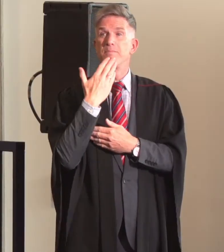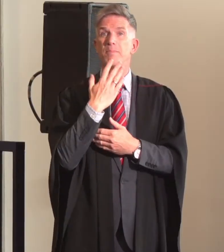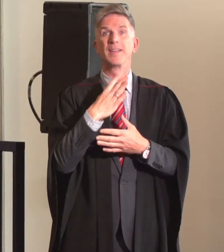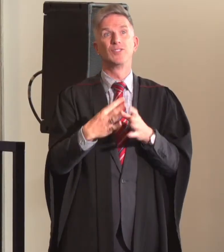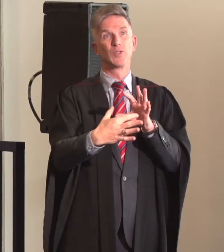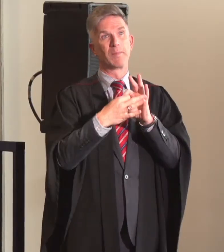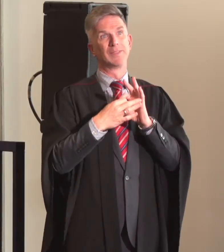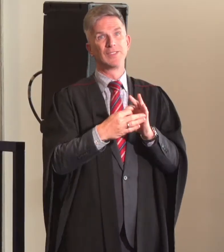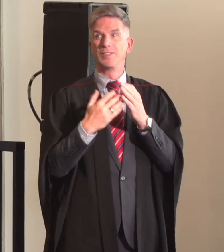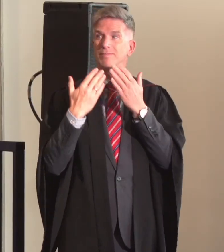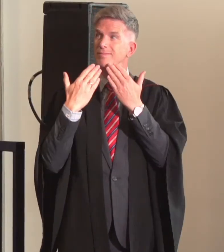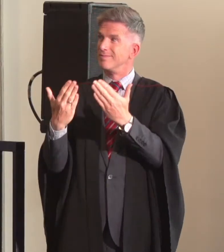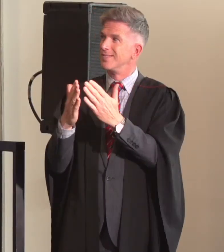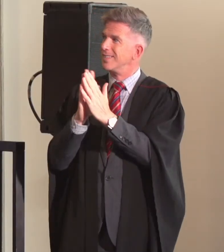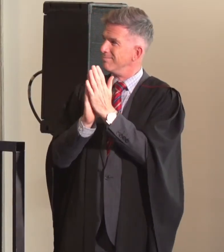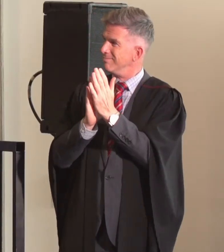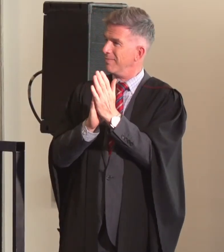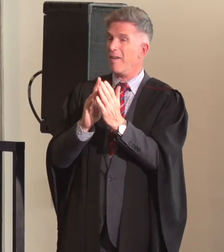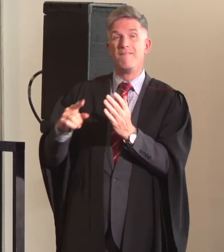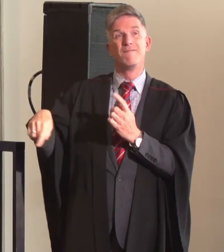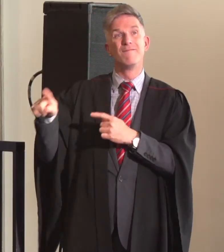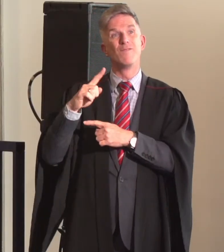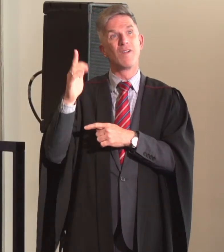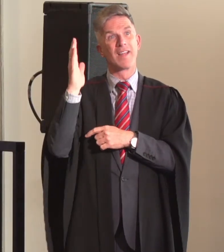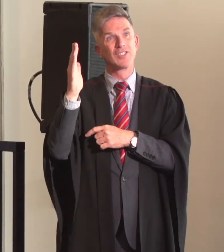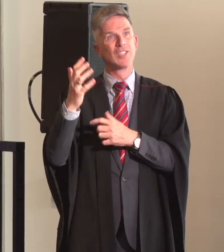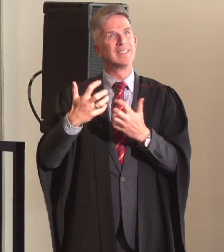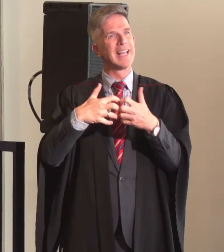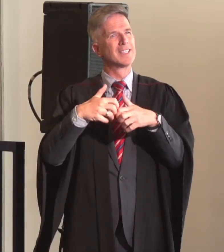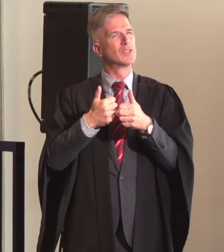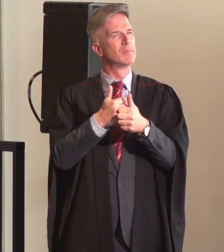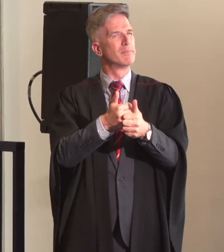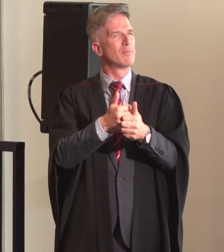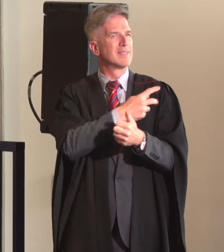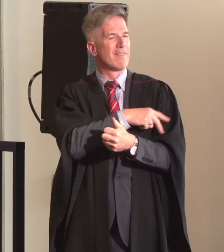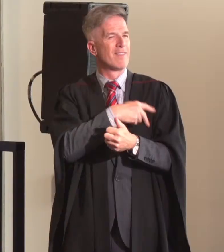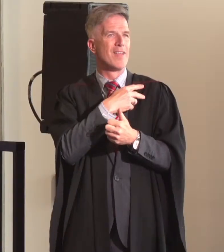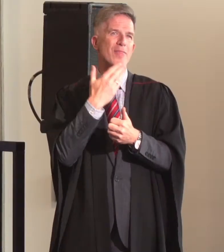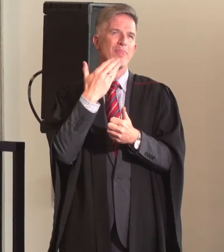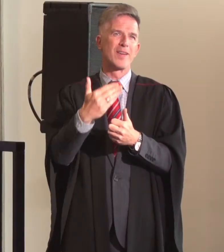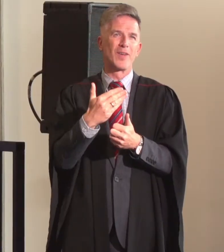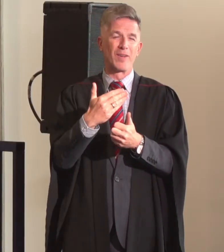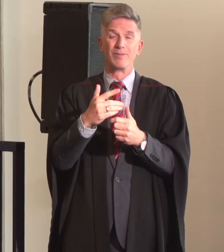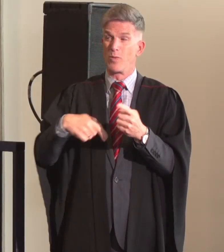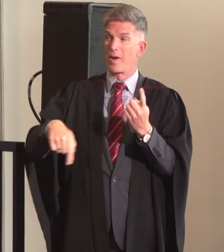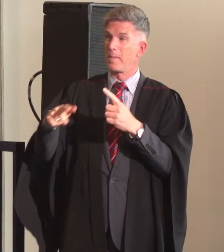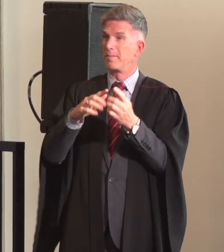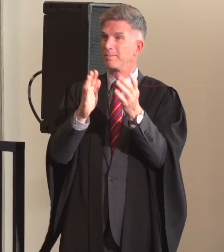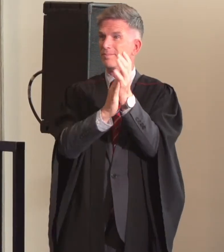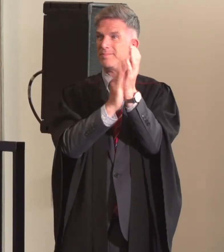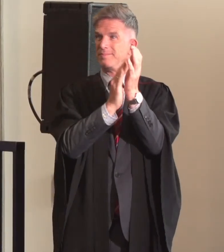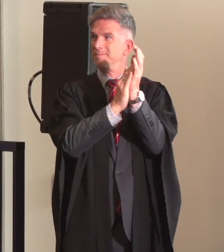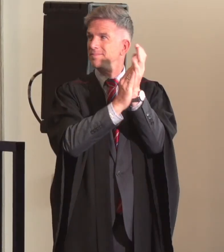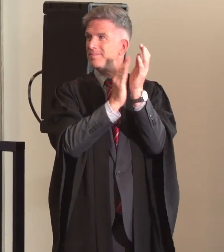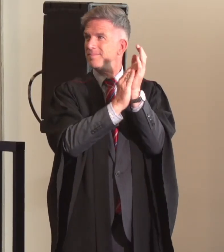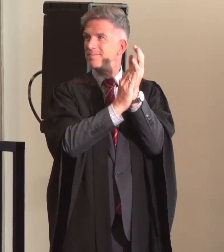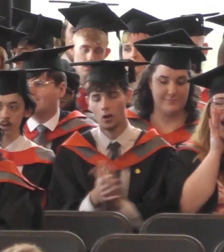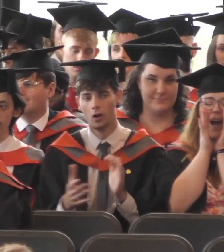in showing our gratitude for our amazing lecturers, technical and support staff. Let's make as much noise as we can to show our appreciation.